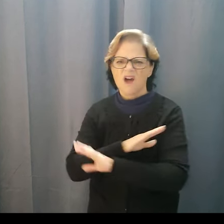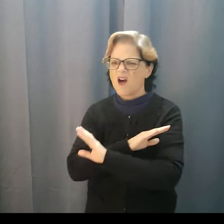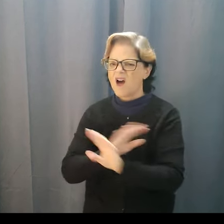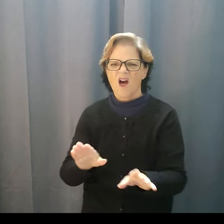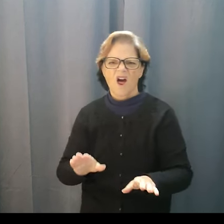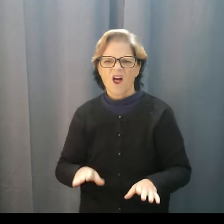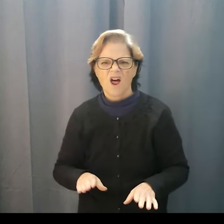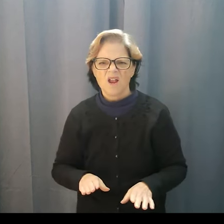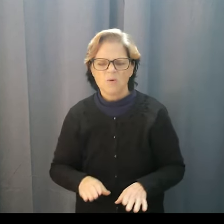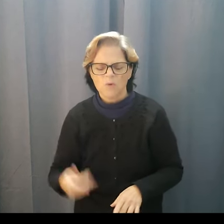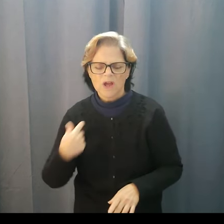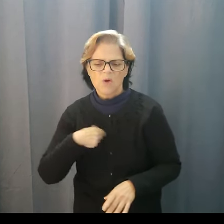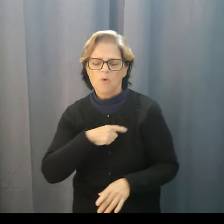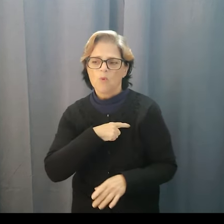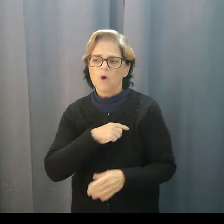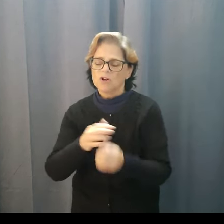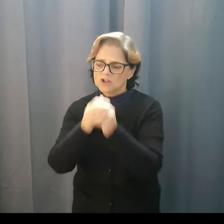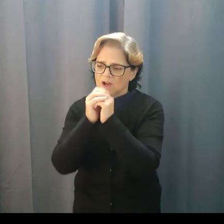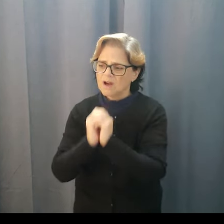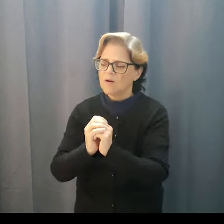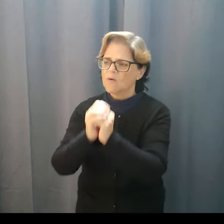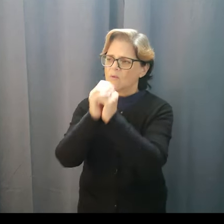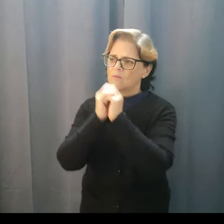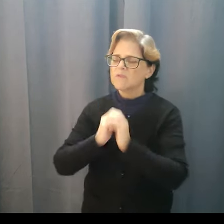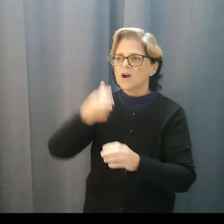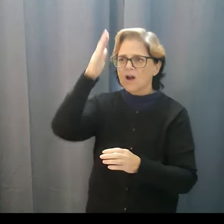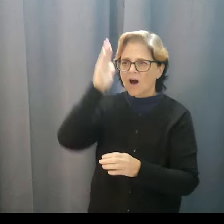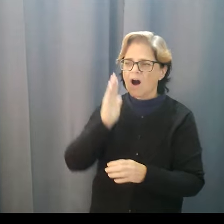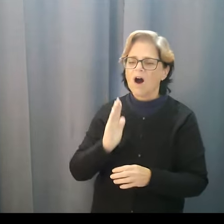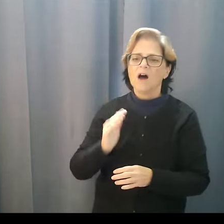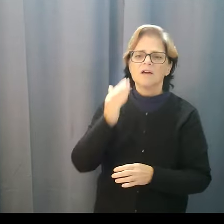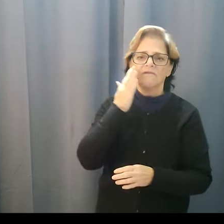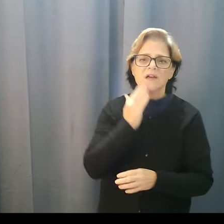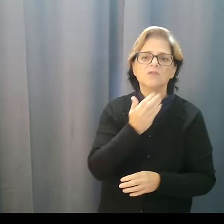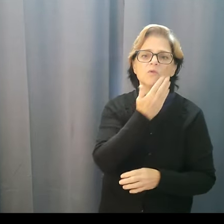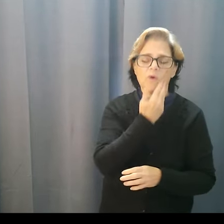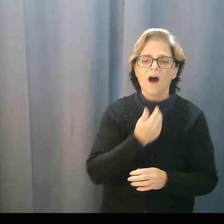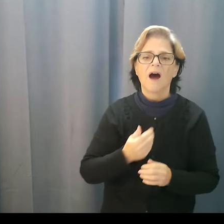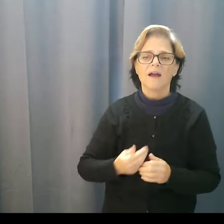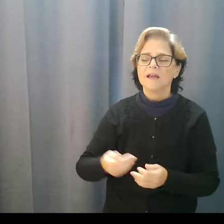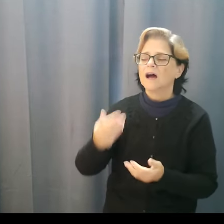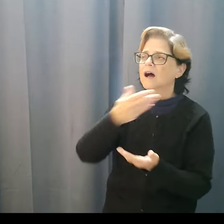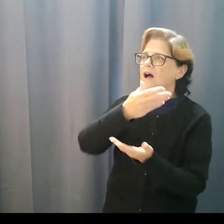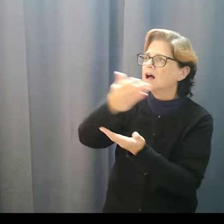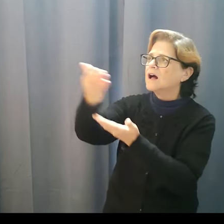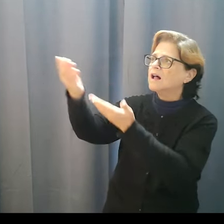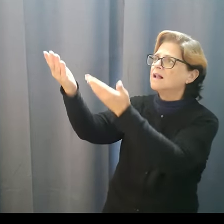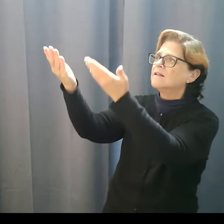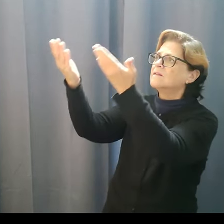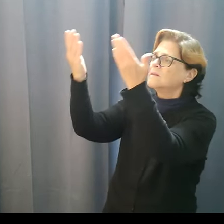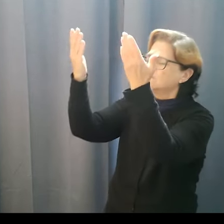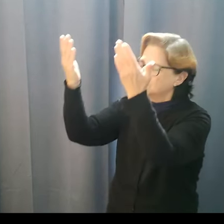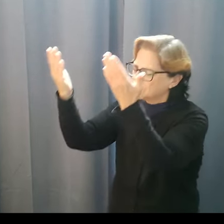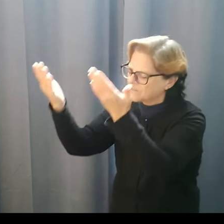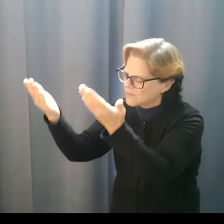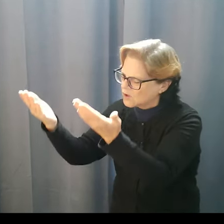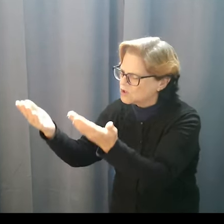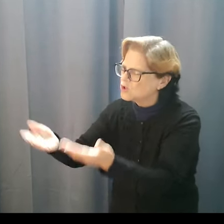Gods of men, we will worship the God of Israel.